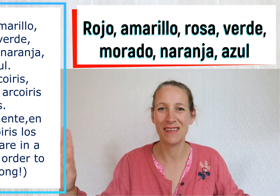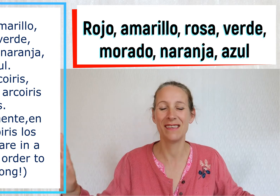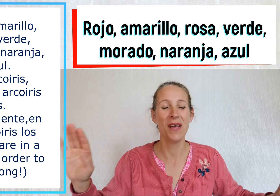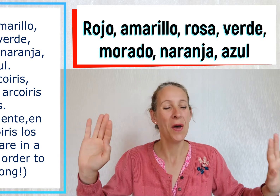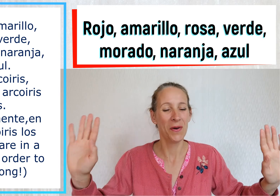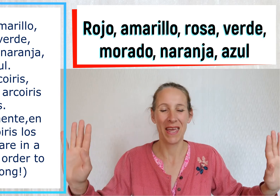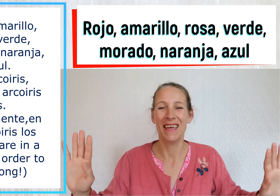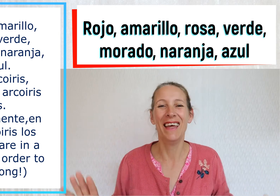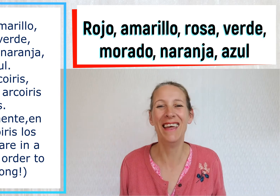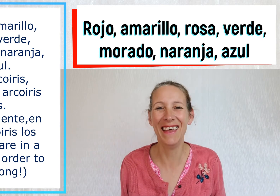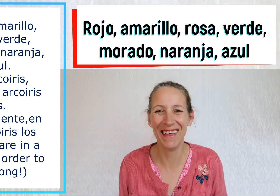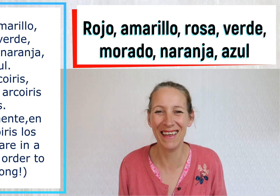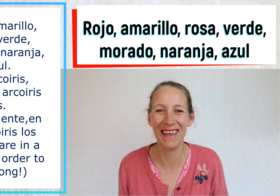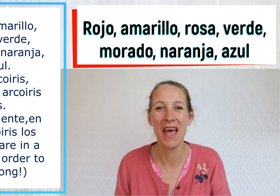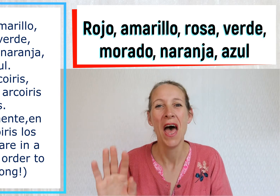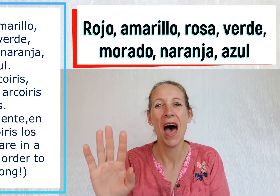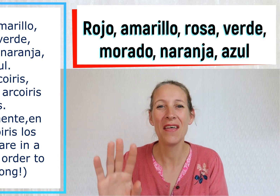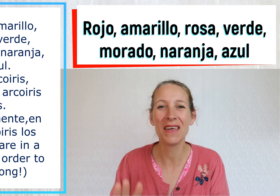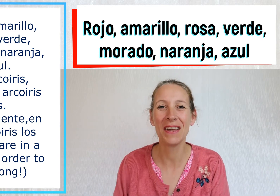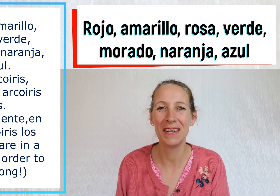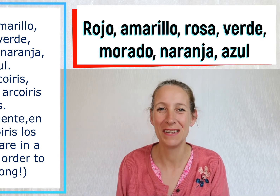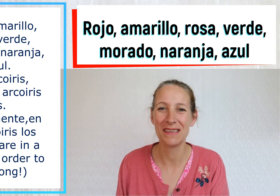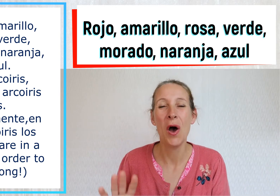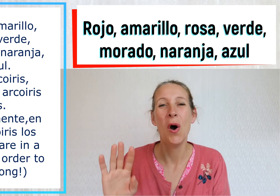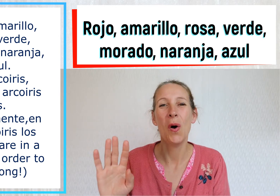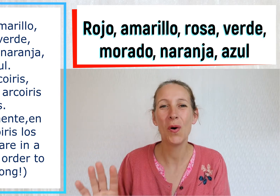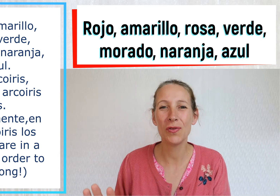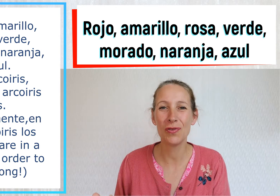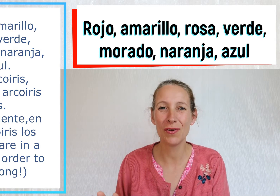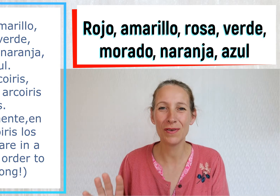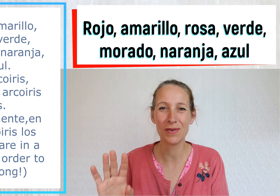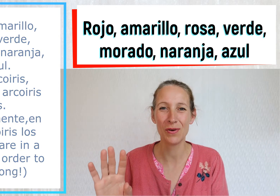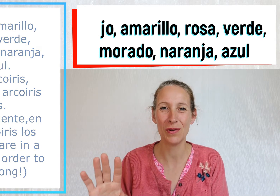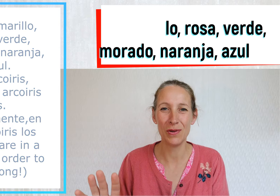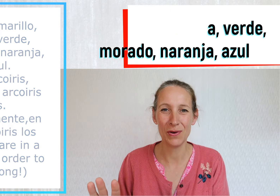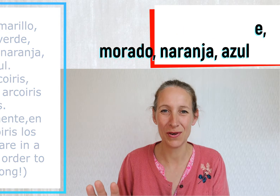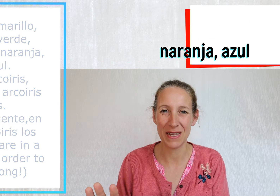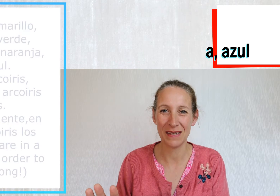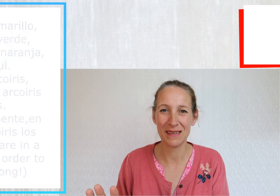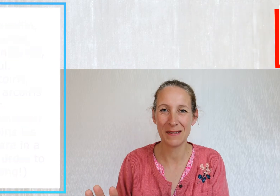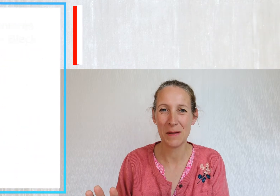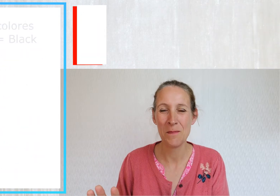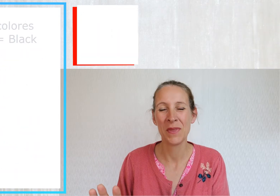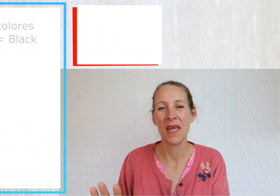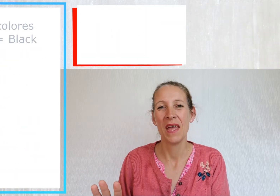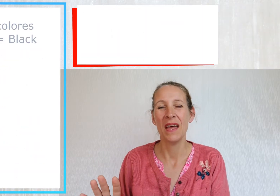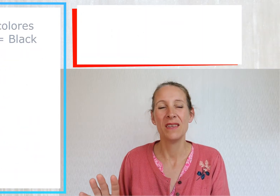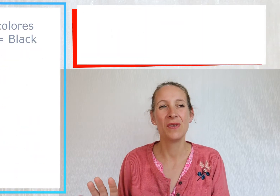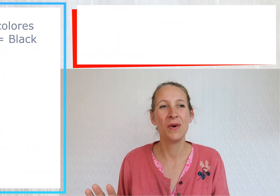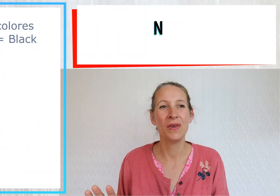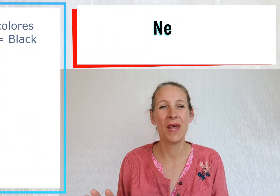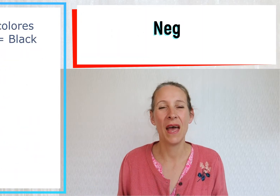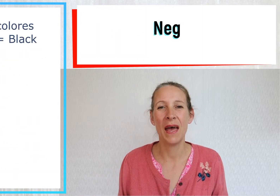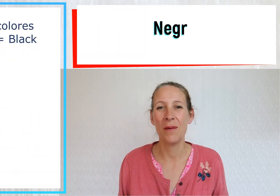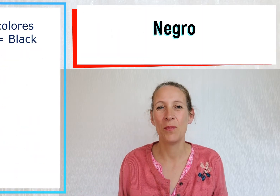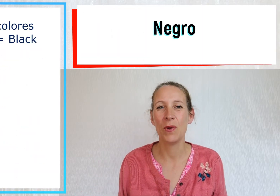es. Okay. Other colors. Otros colores. So we